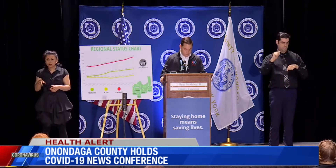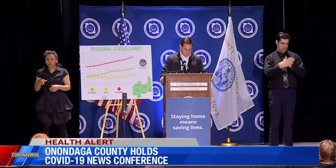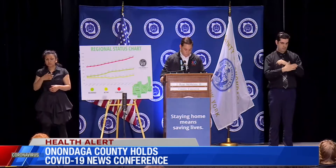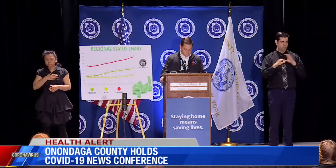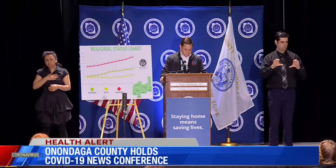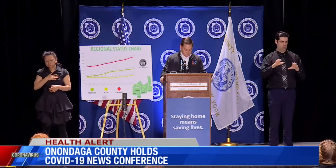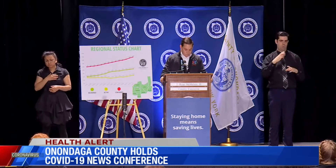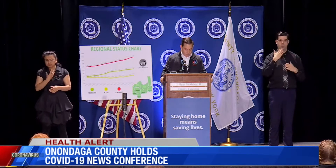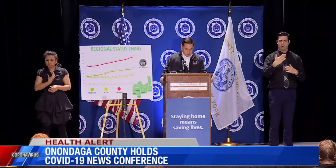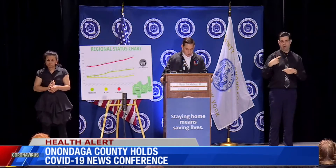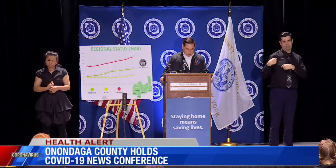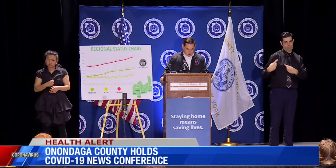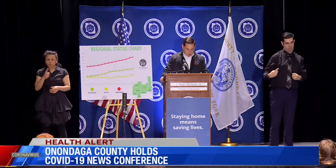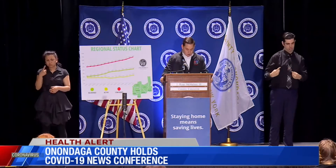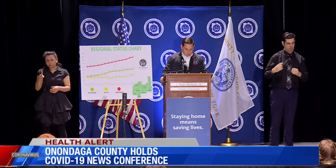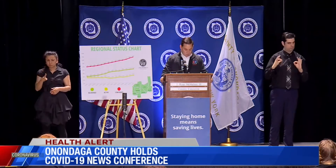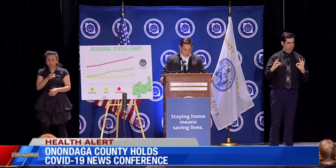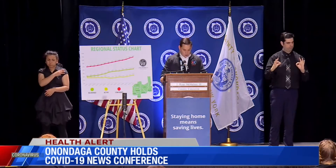neighbors.